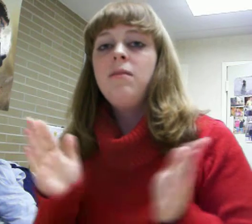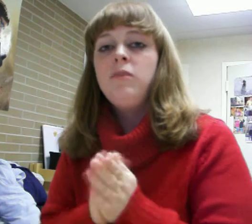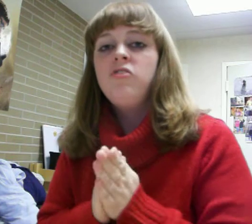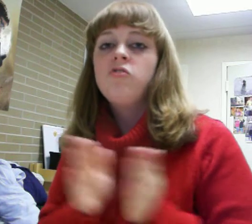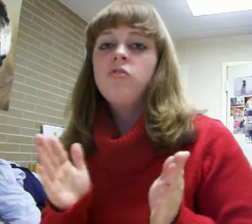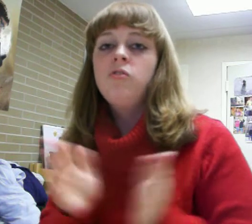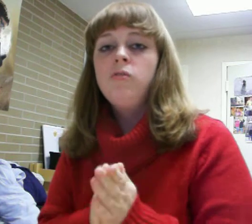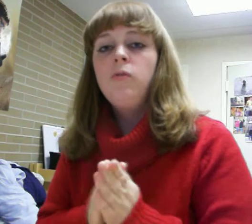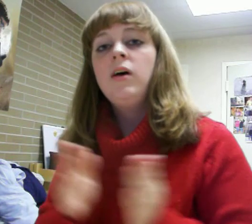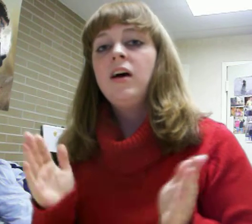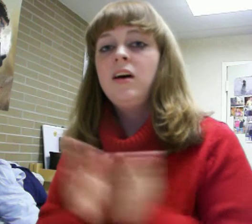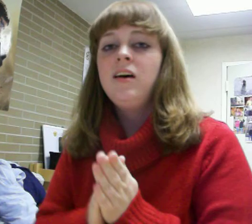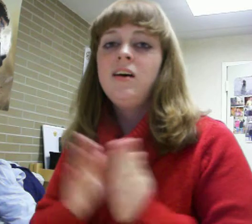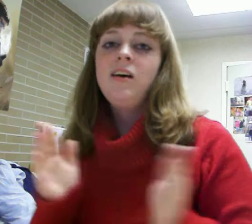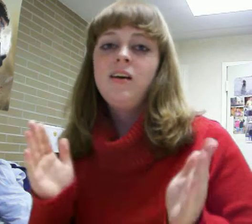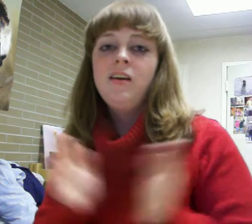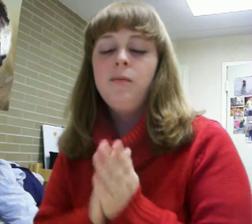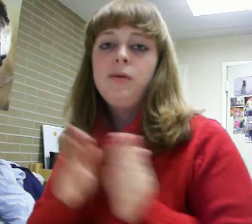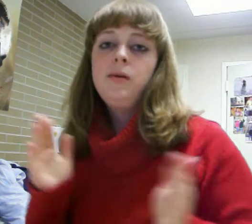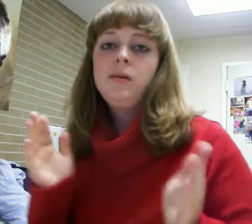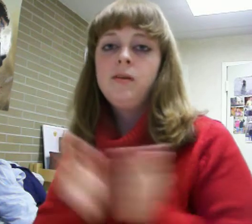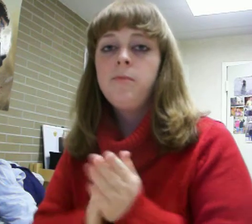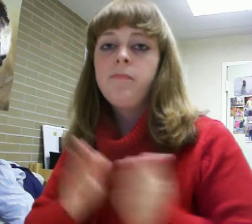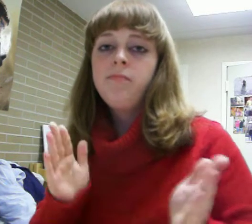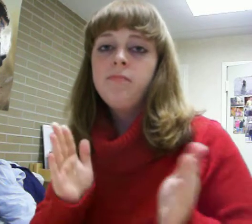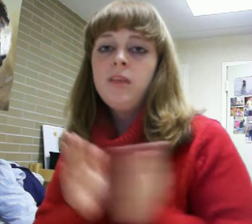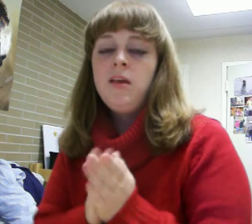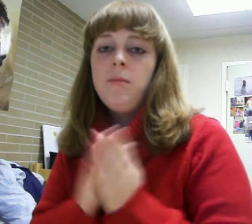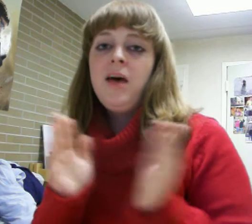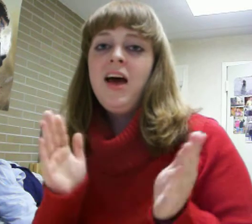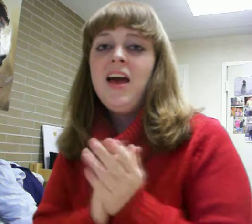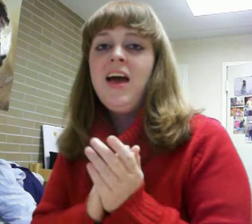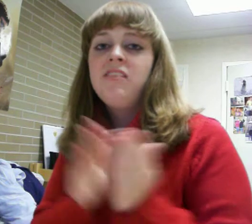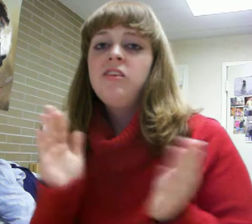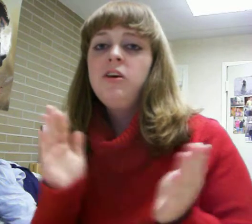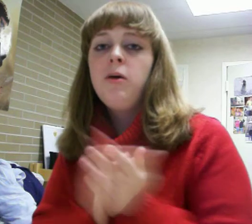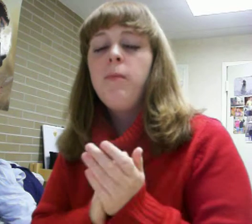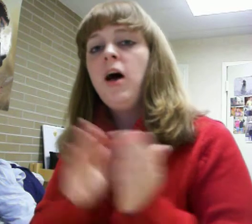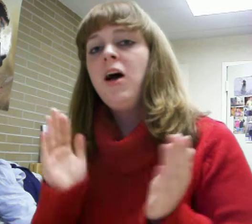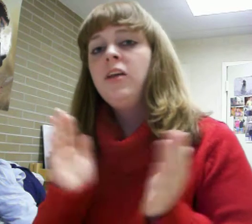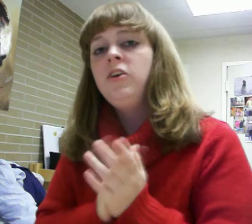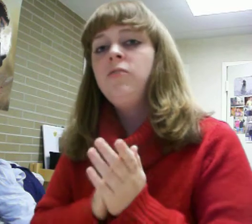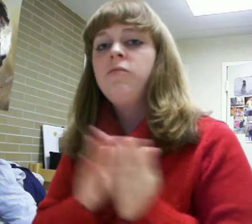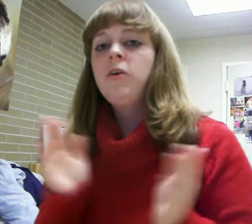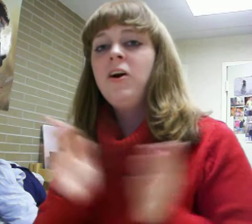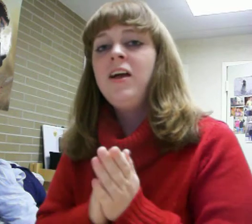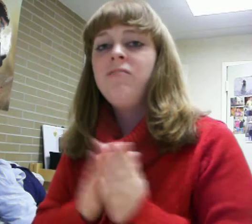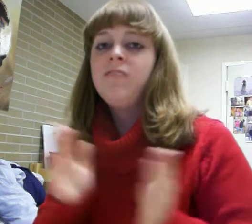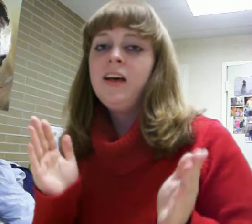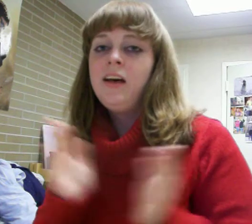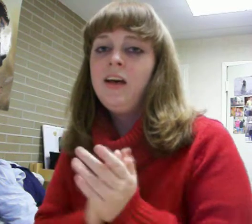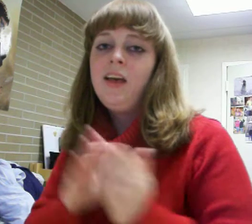me screw up My eyes look upon you for advice